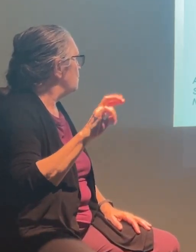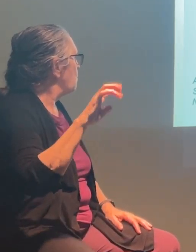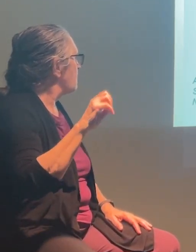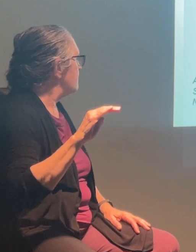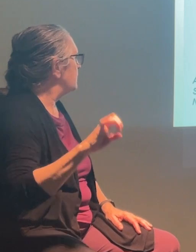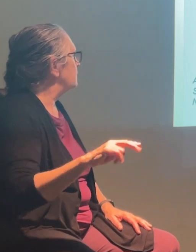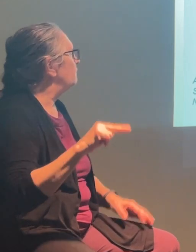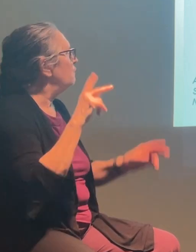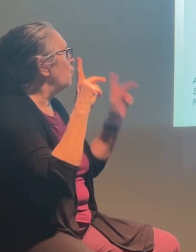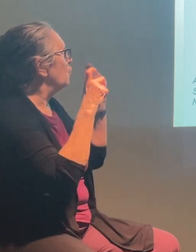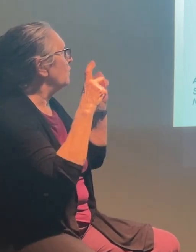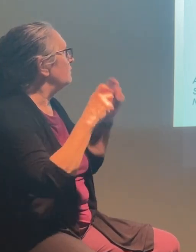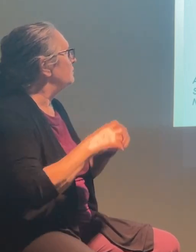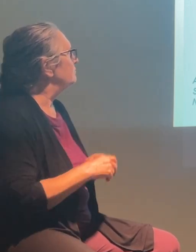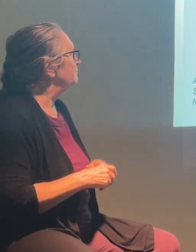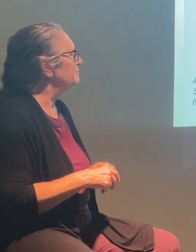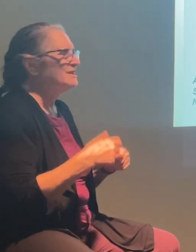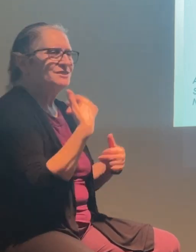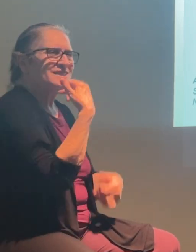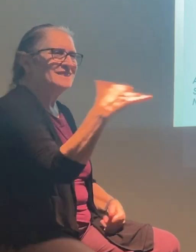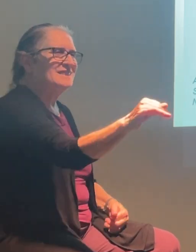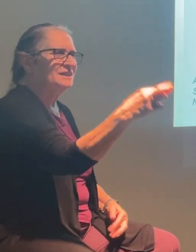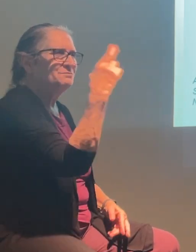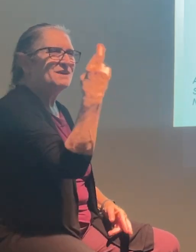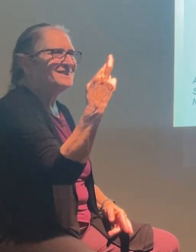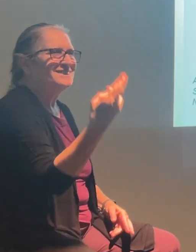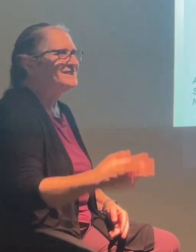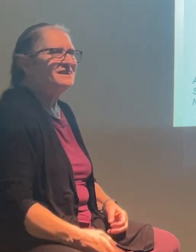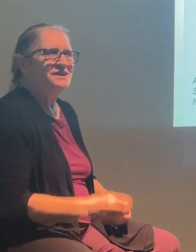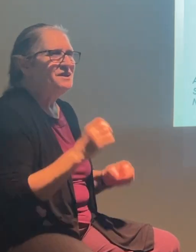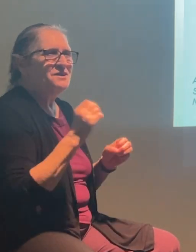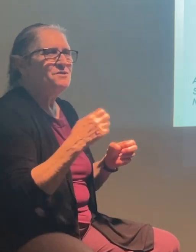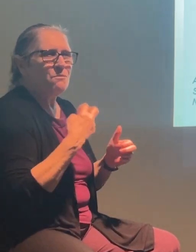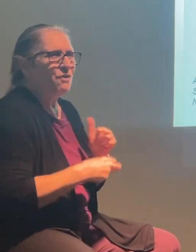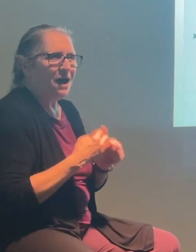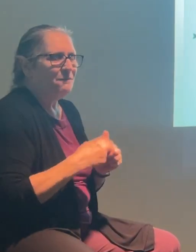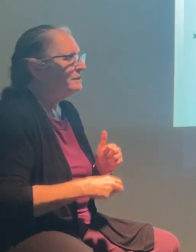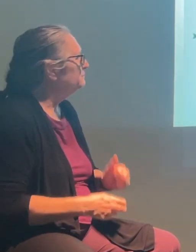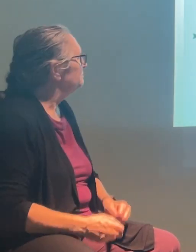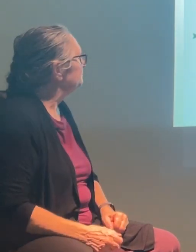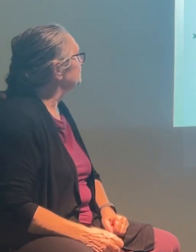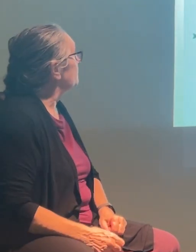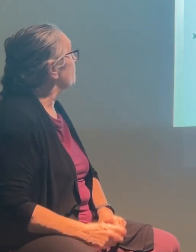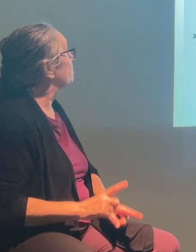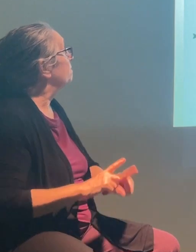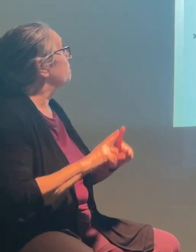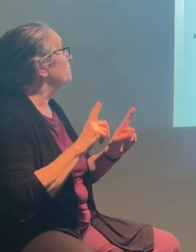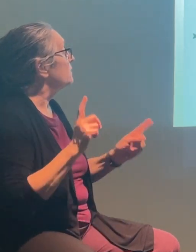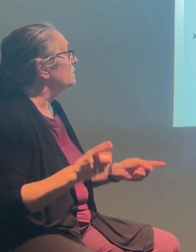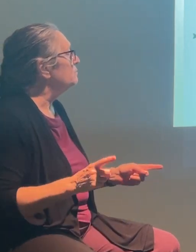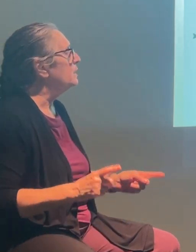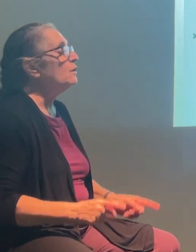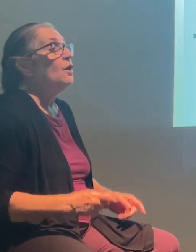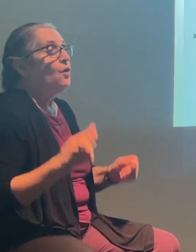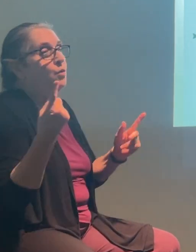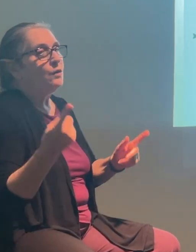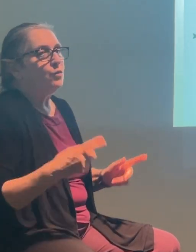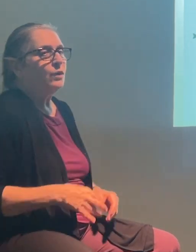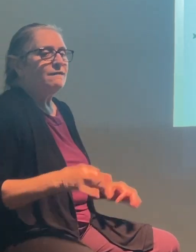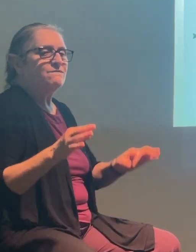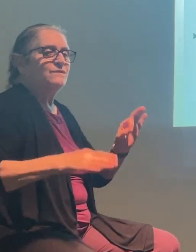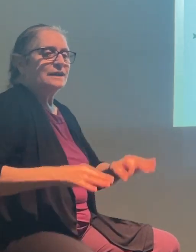see, they're still buds, like there's no issues, like there's no problem. But one went fashion, one went much more